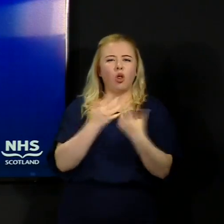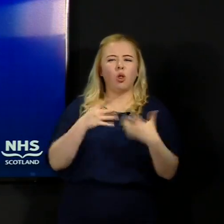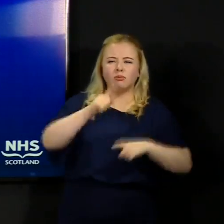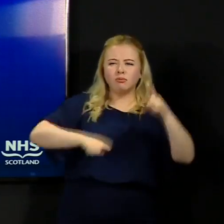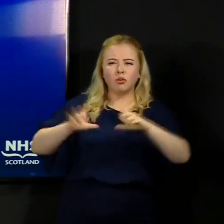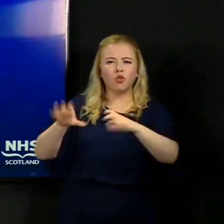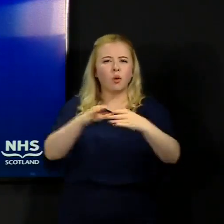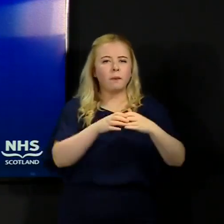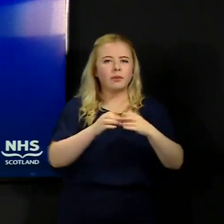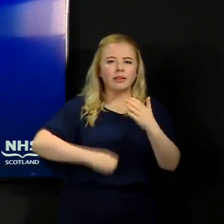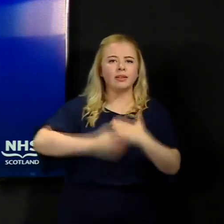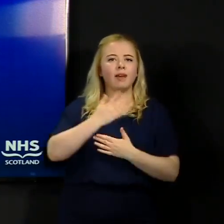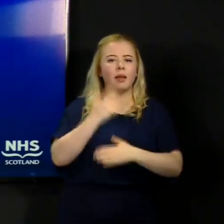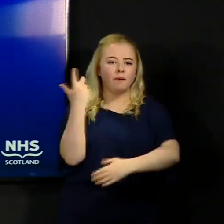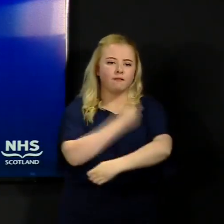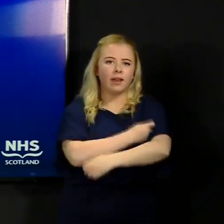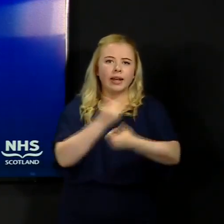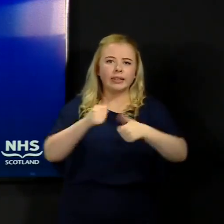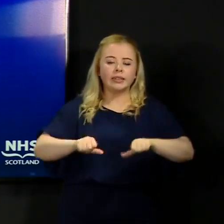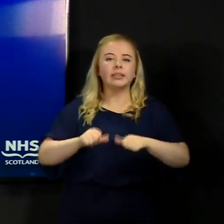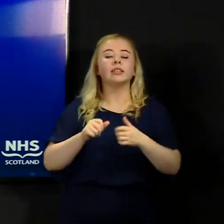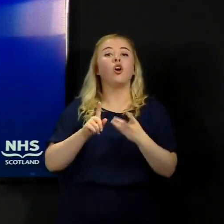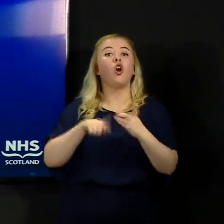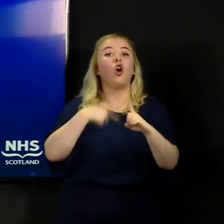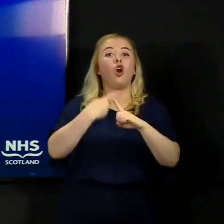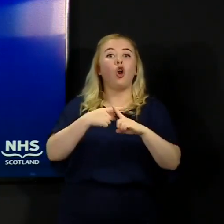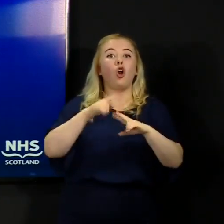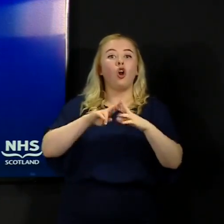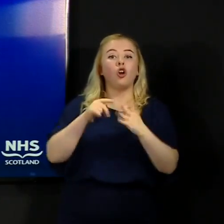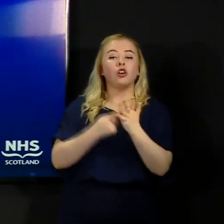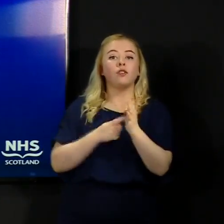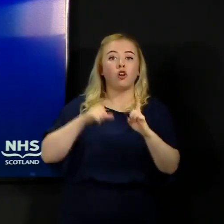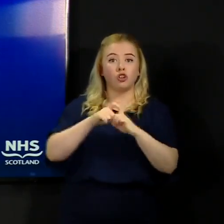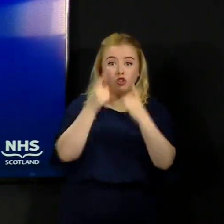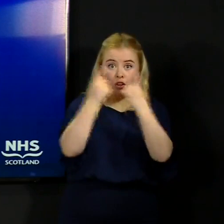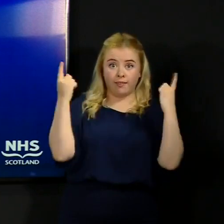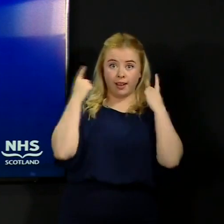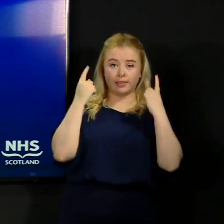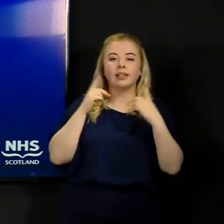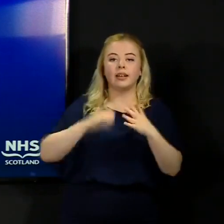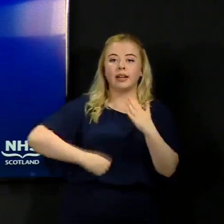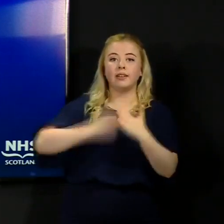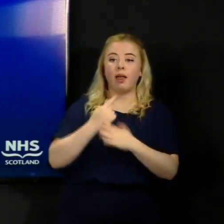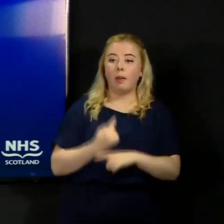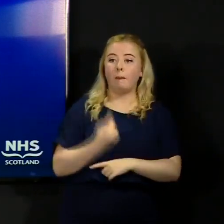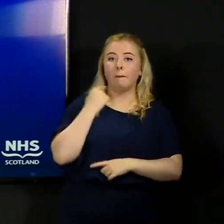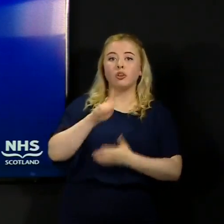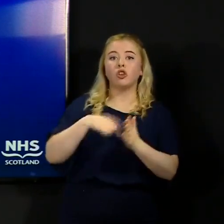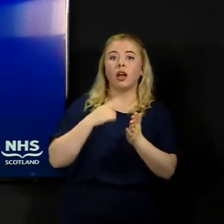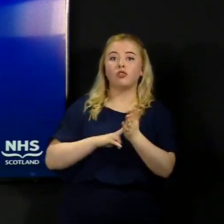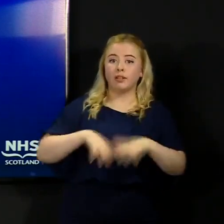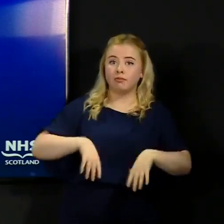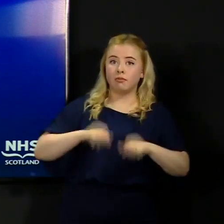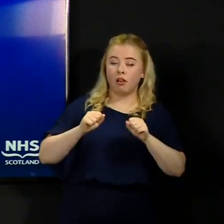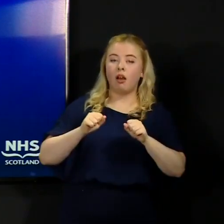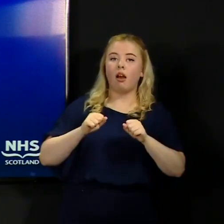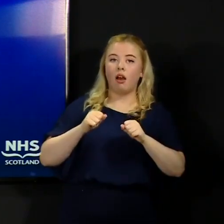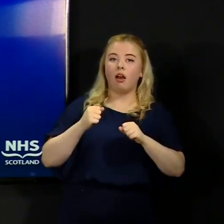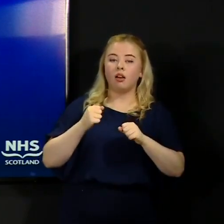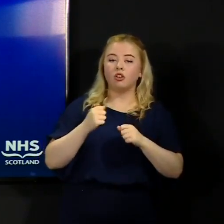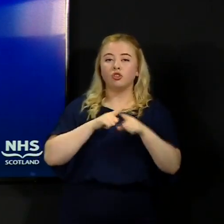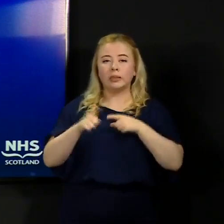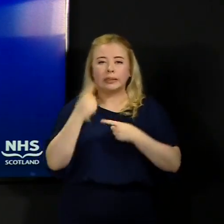vaccines. The Oxford University Vaccine Group started on the 20th of January this year to seek a vaccine for this disease. They will be